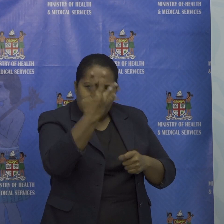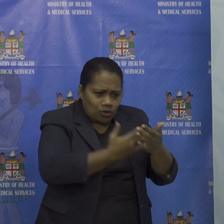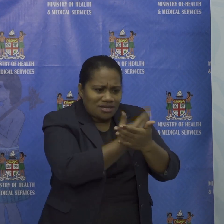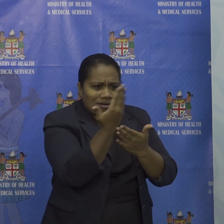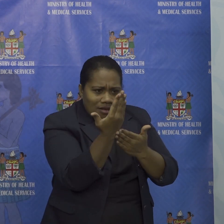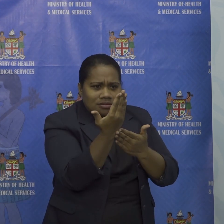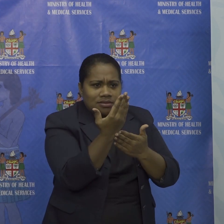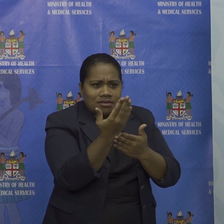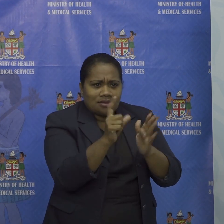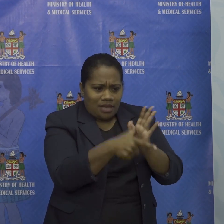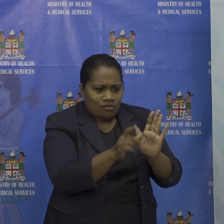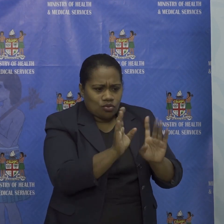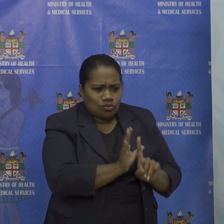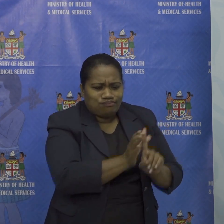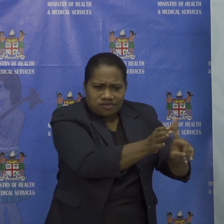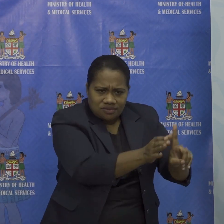3?